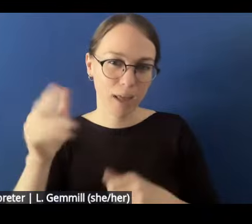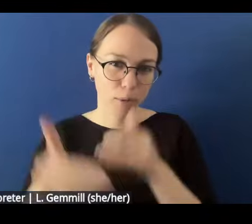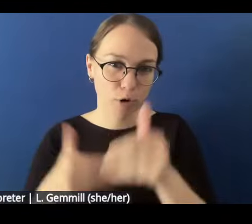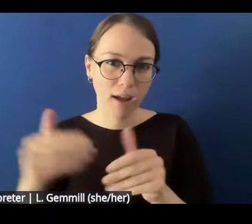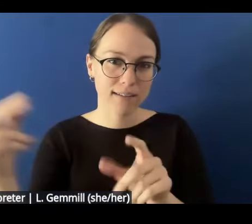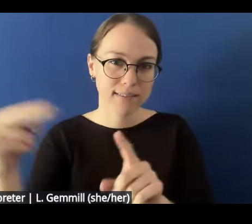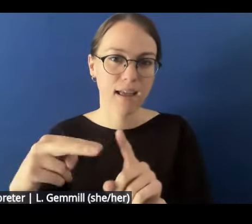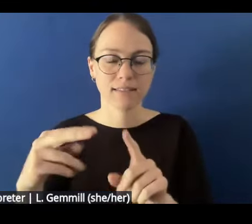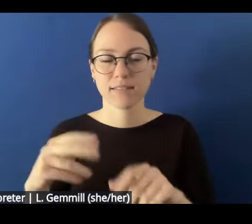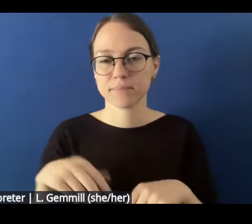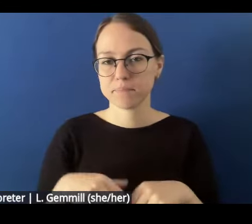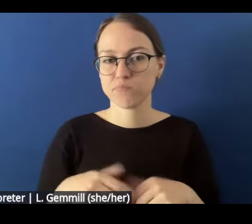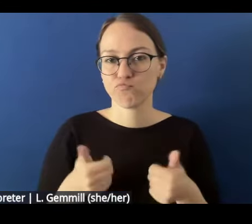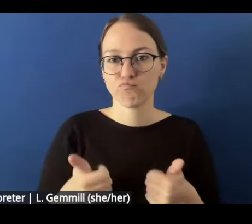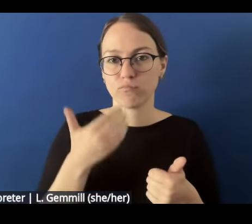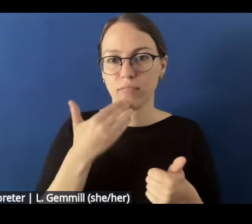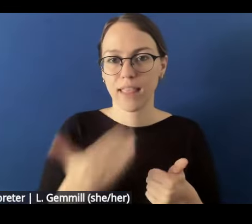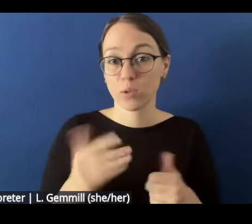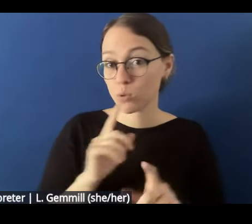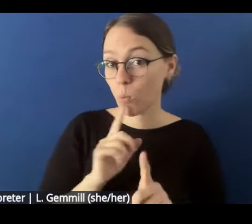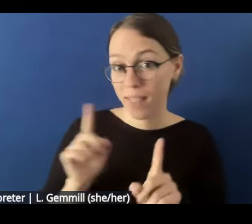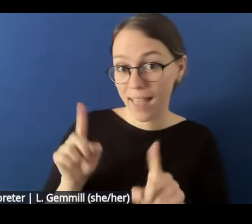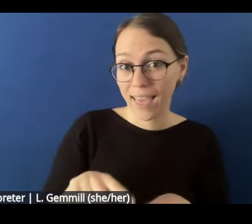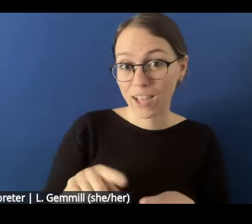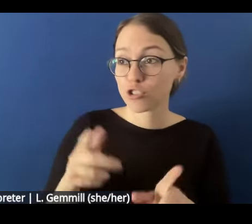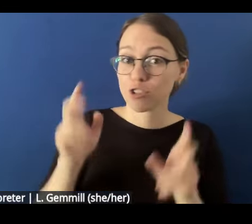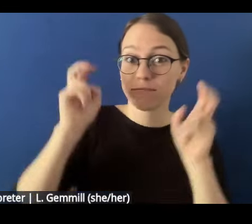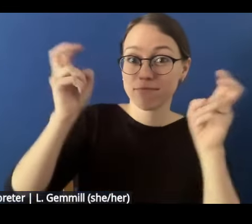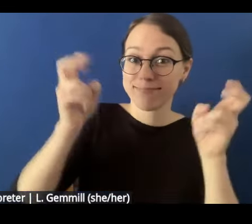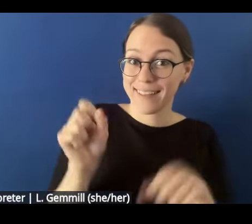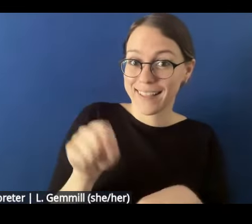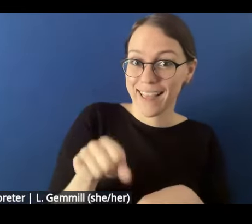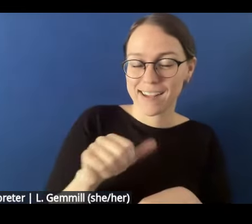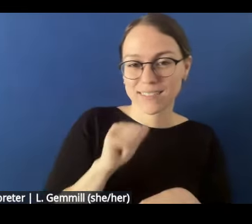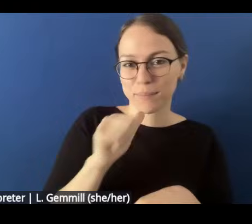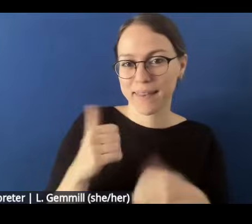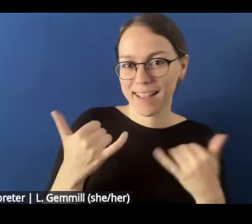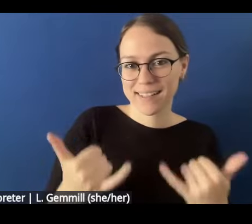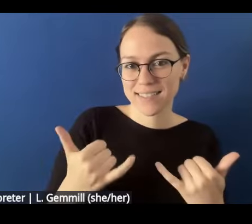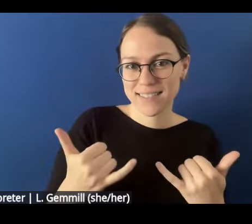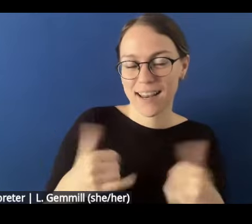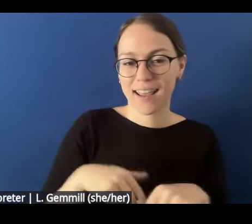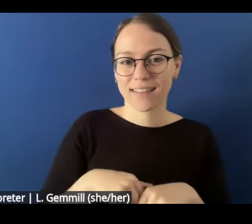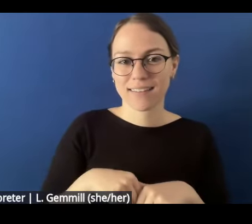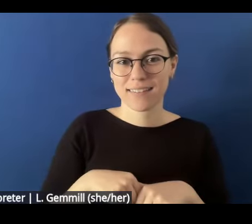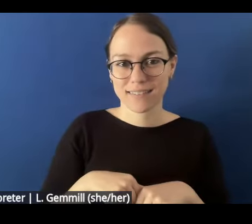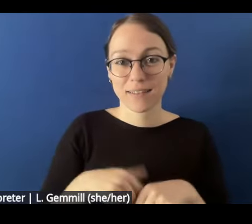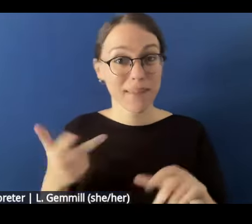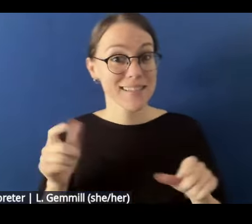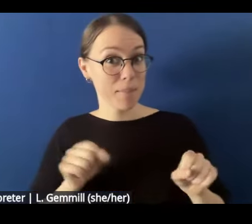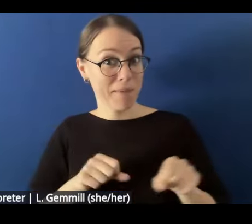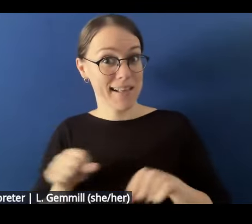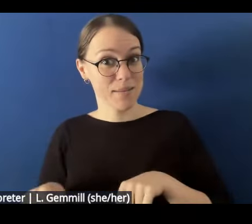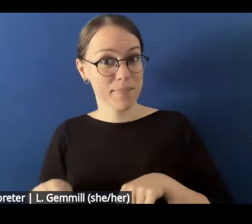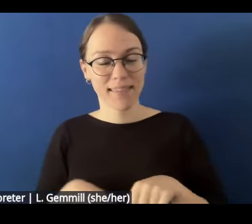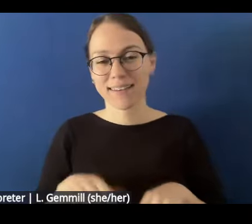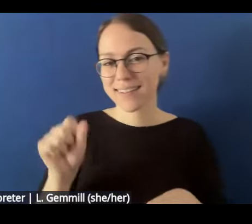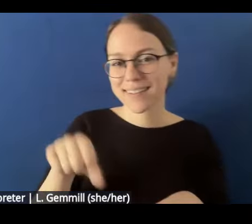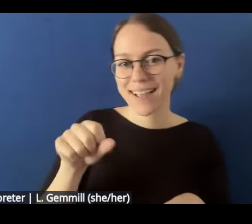Thank you very much. The answer to you is absolutely, but not today. Within realm of possibility. Yes, okay, thank you. Christmas is